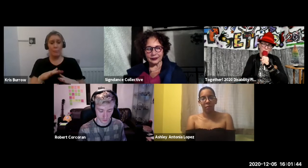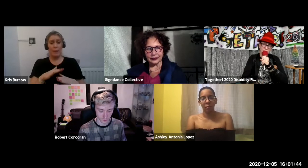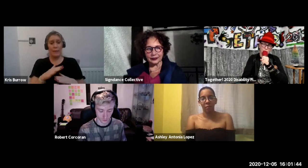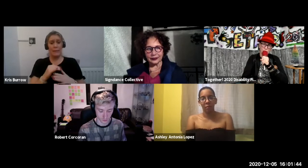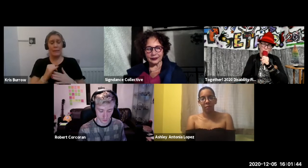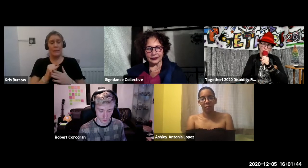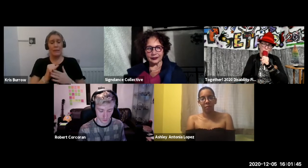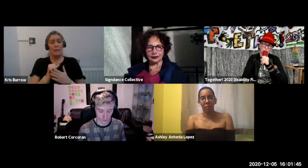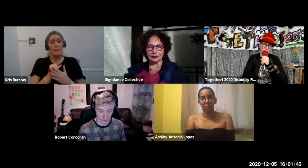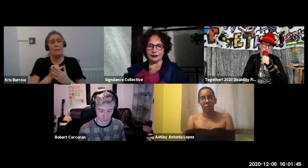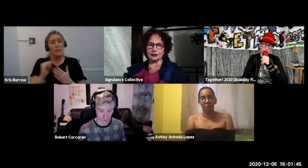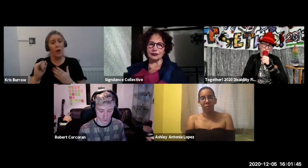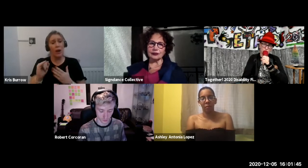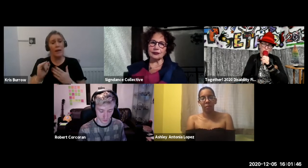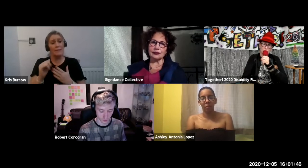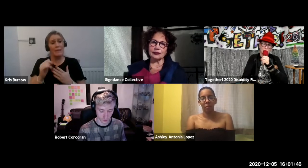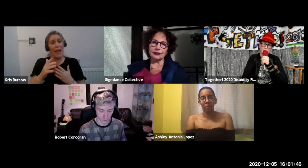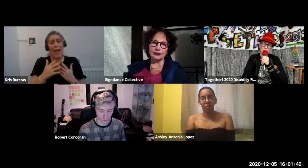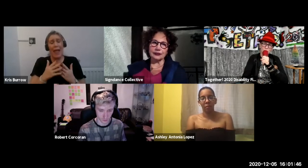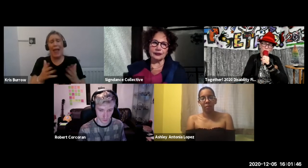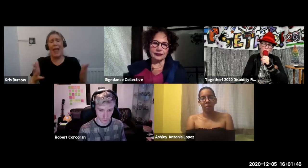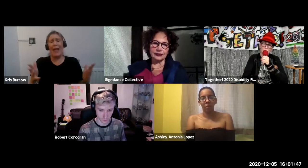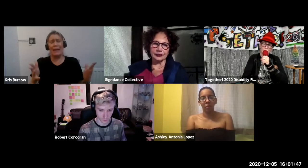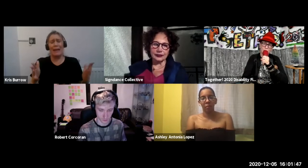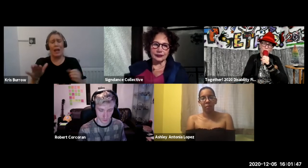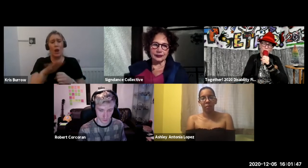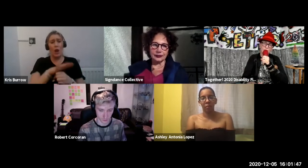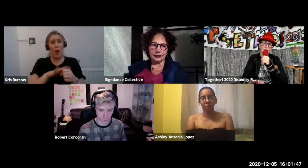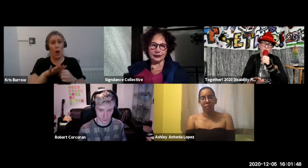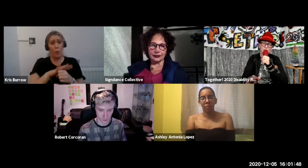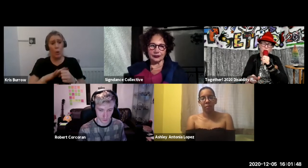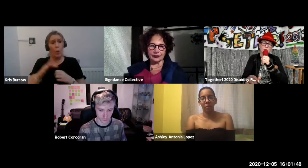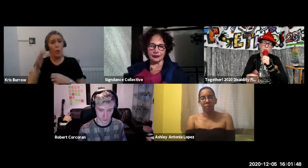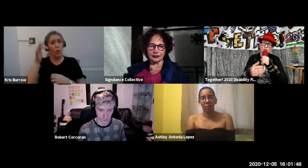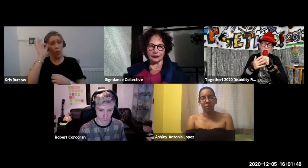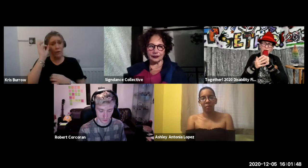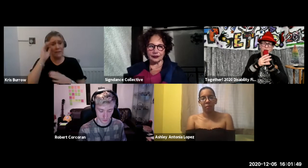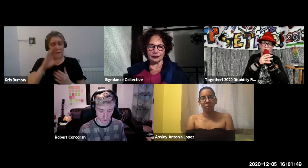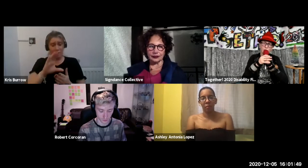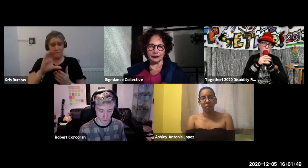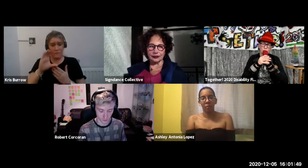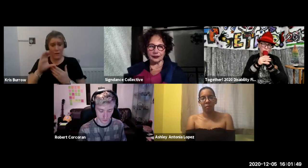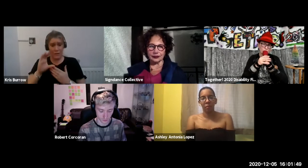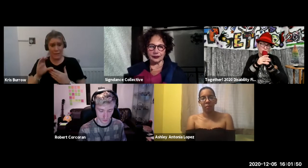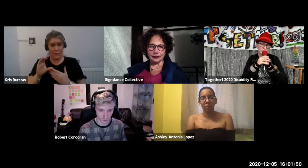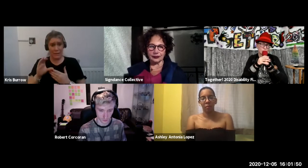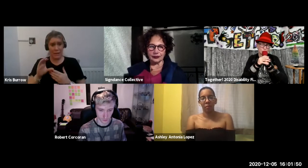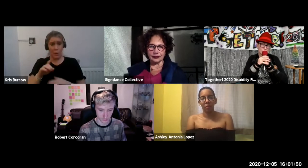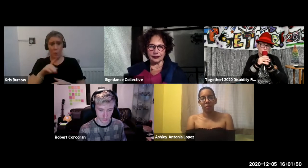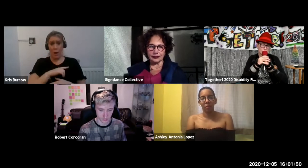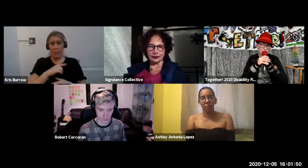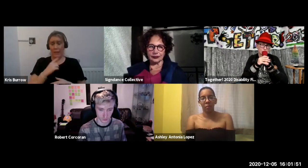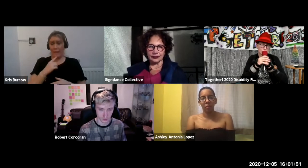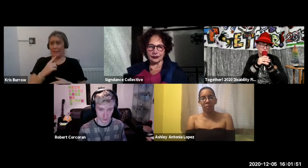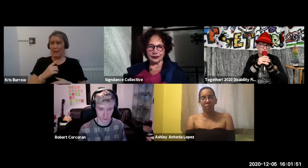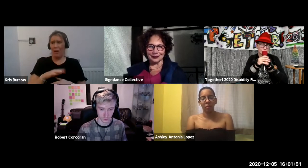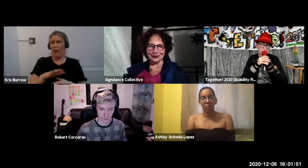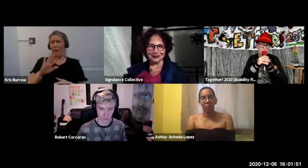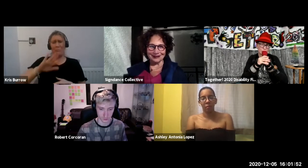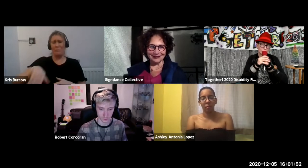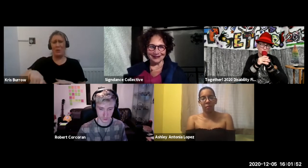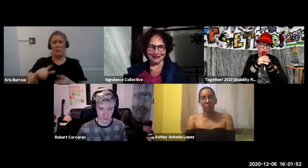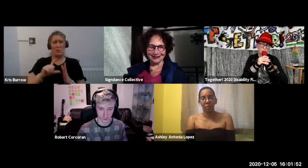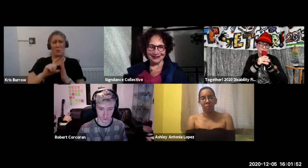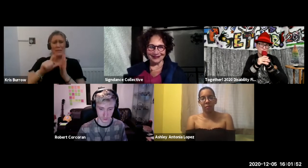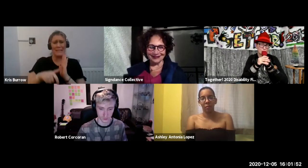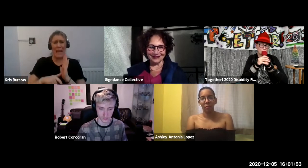any kind of local authority funding to do activities on the grounds that they assessed, you know, because they actually go, "Oh, you're too disabled to enjoy this, so we're